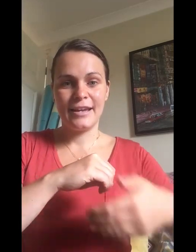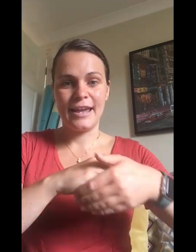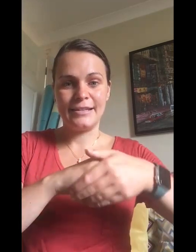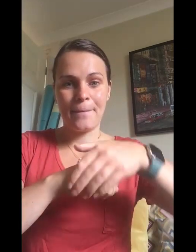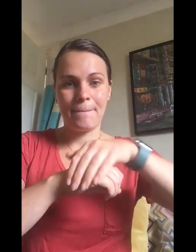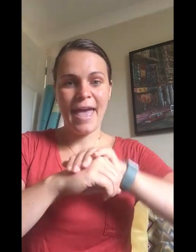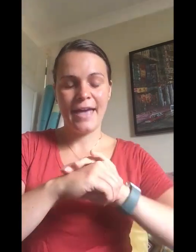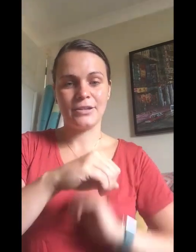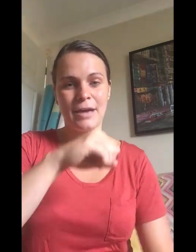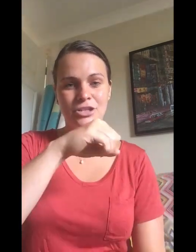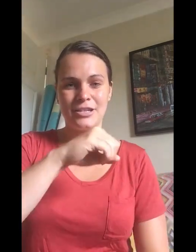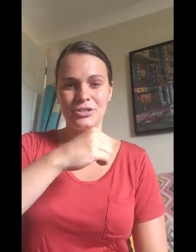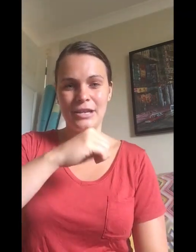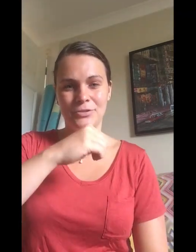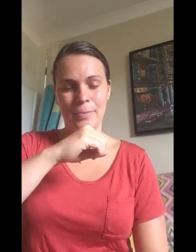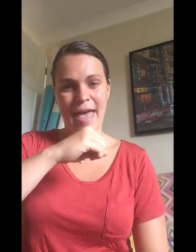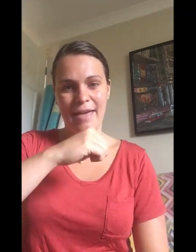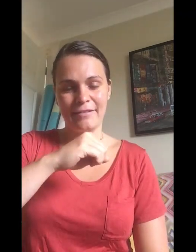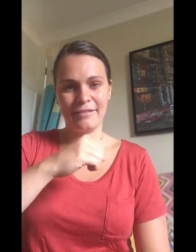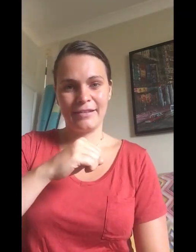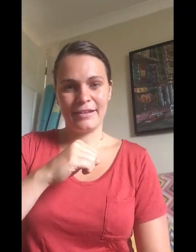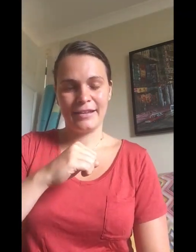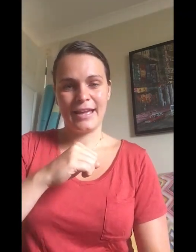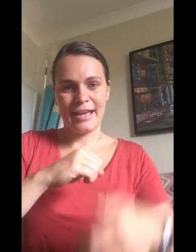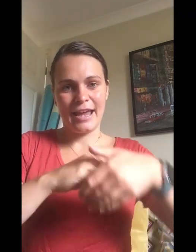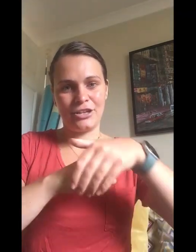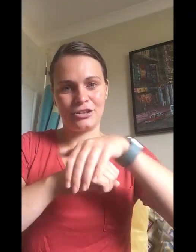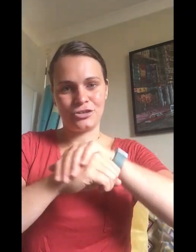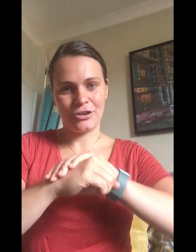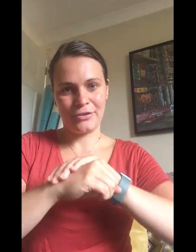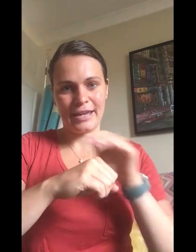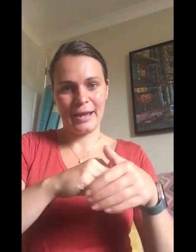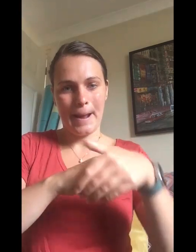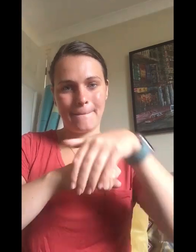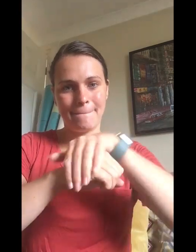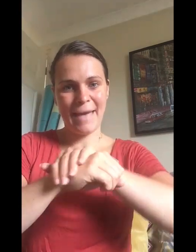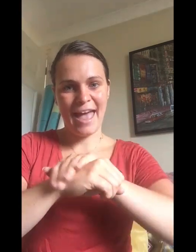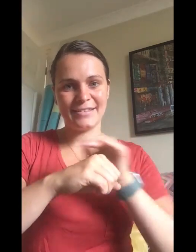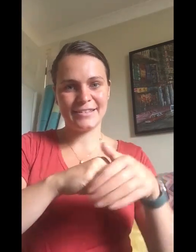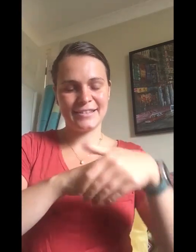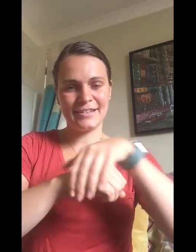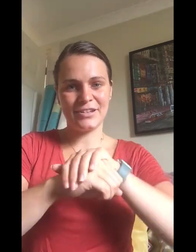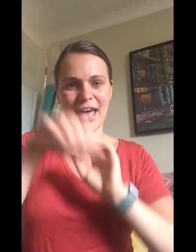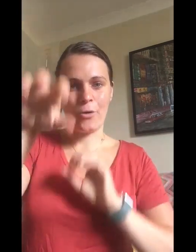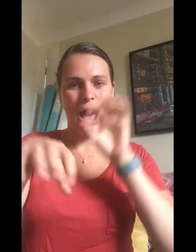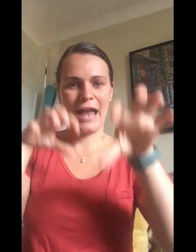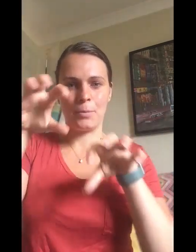is pet. So imagine this is your little pet and you're going to stroke it. Pet or